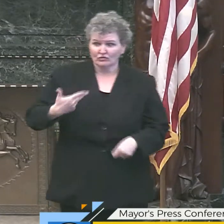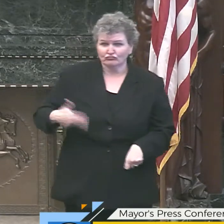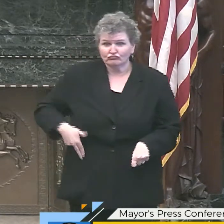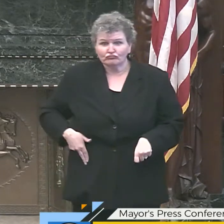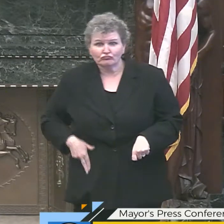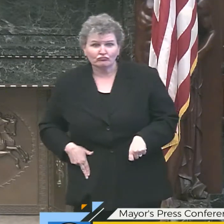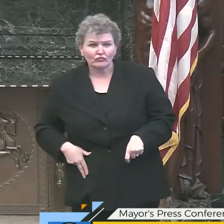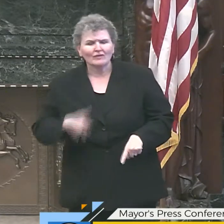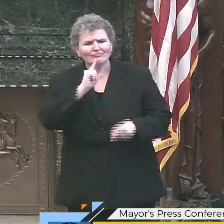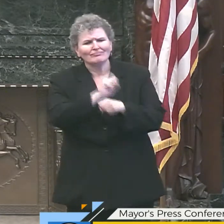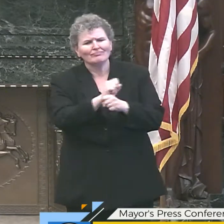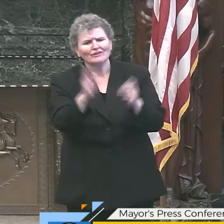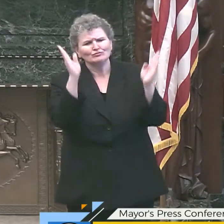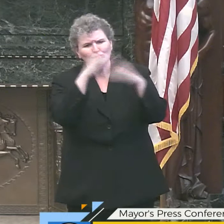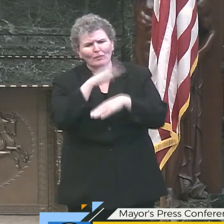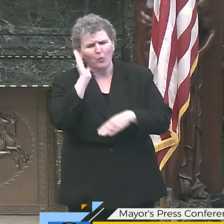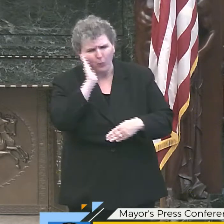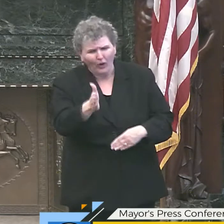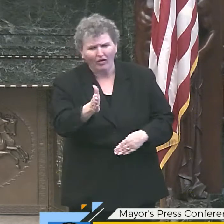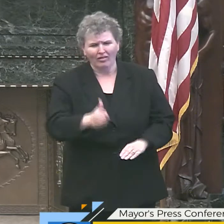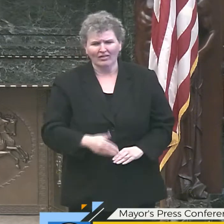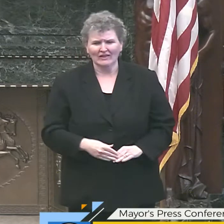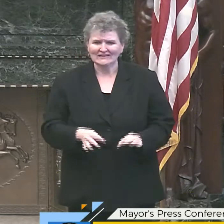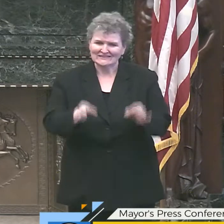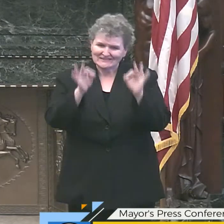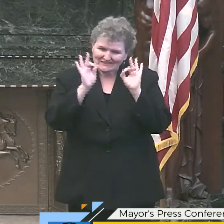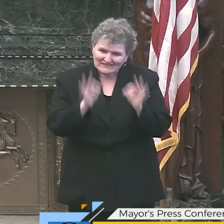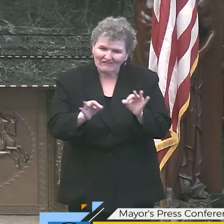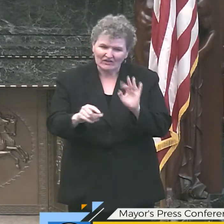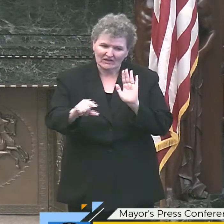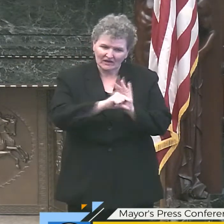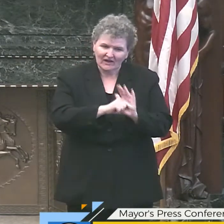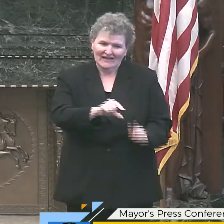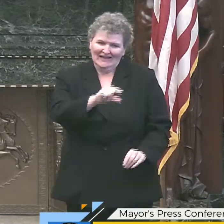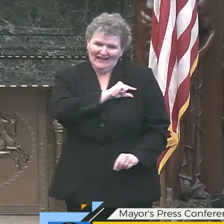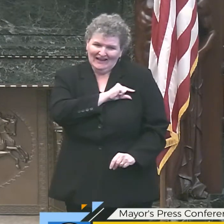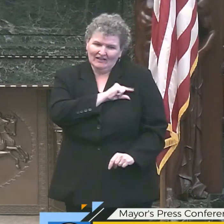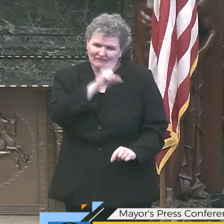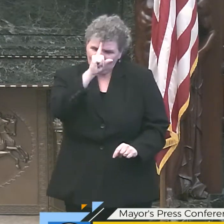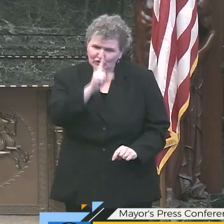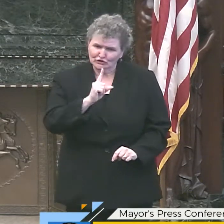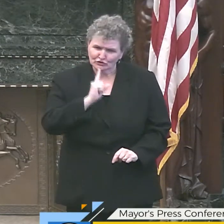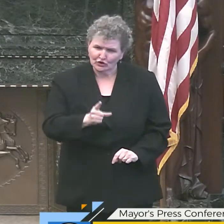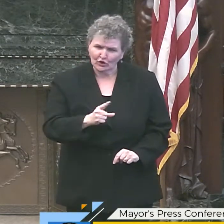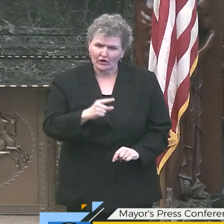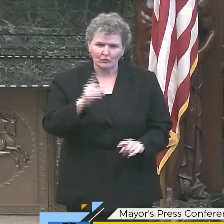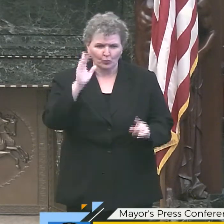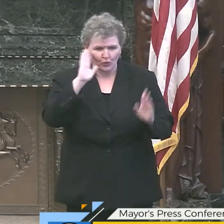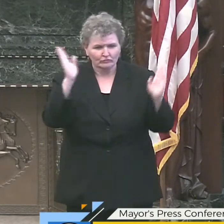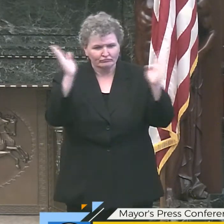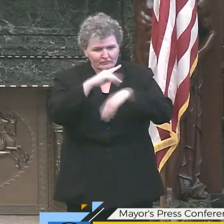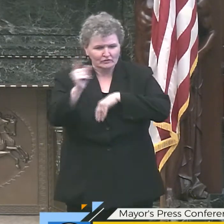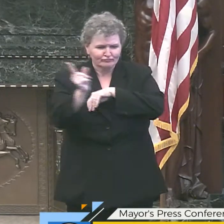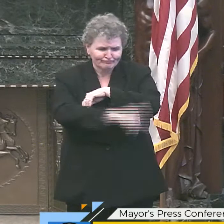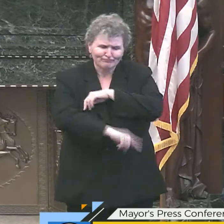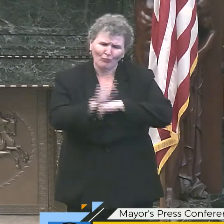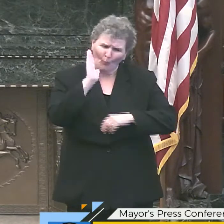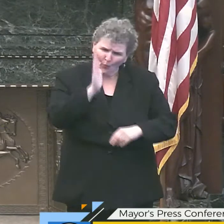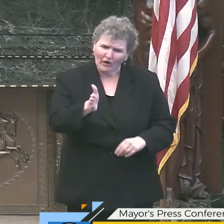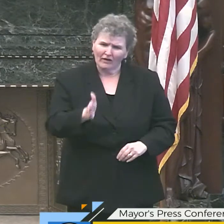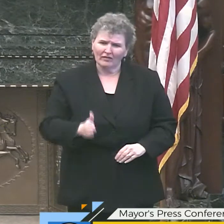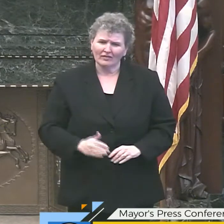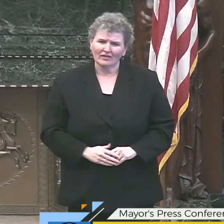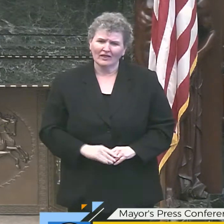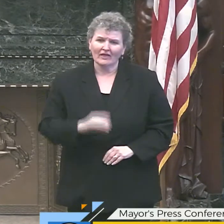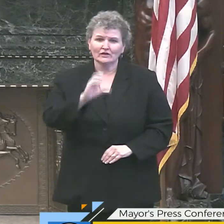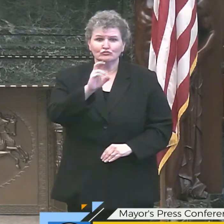felon. There should be a consequence. We're all about criminal justice reform, and we've been doing that for the last 4+